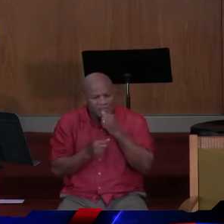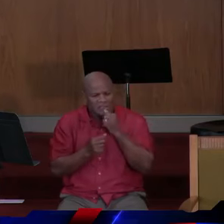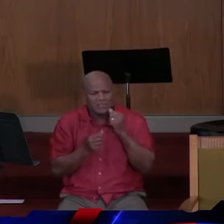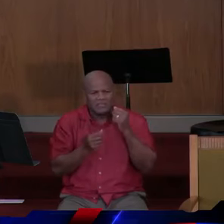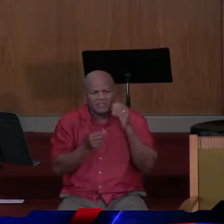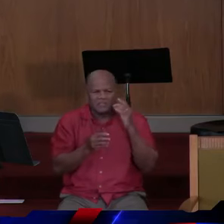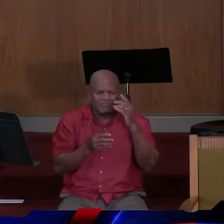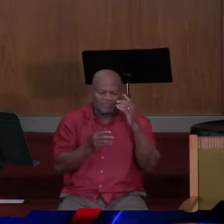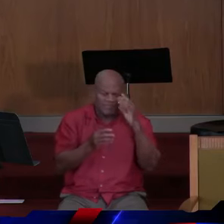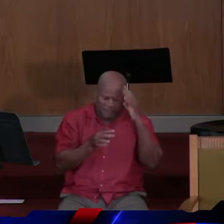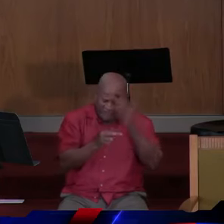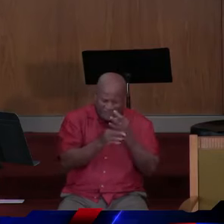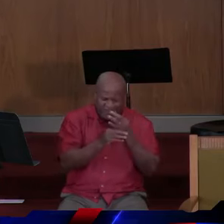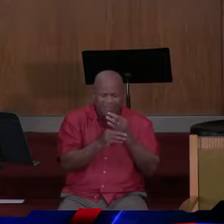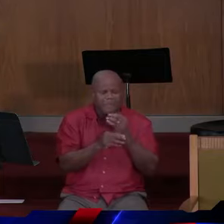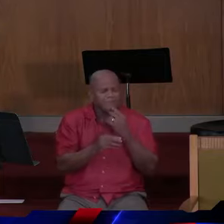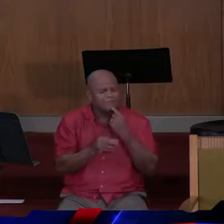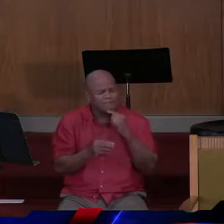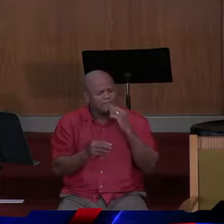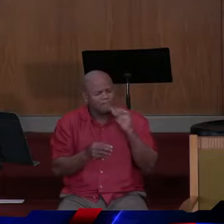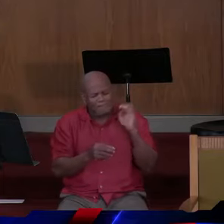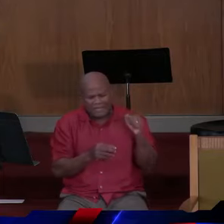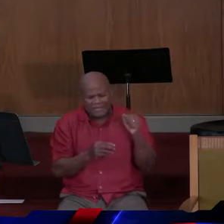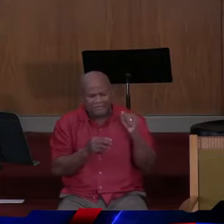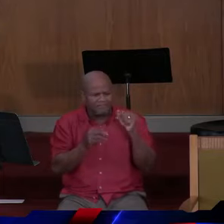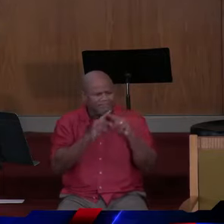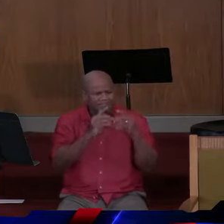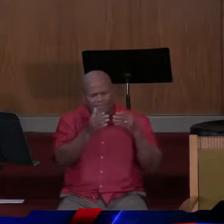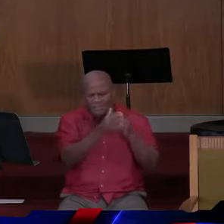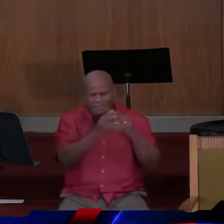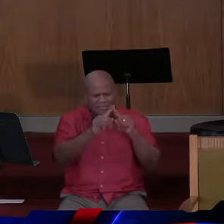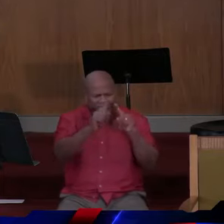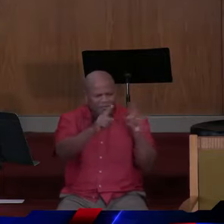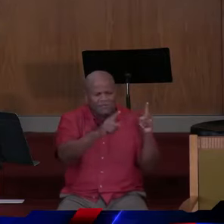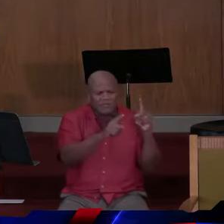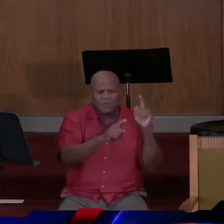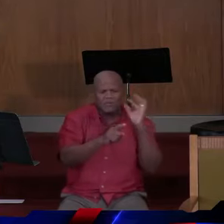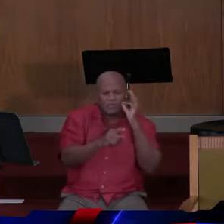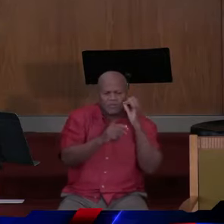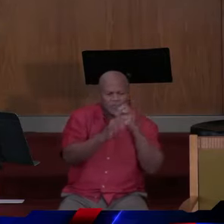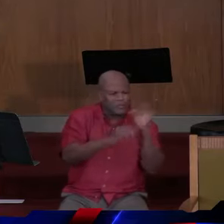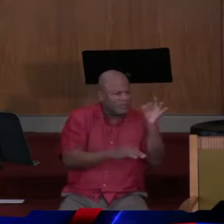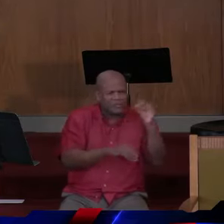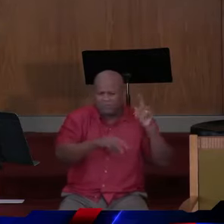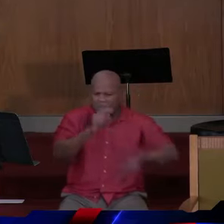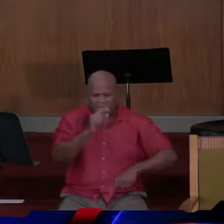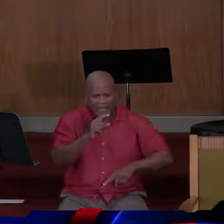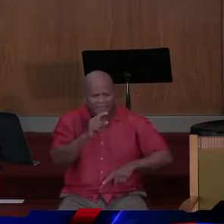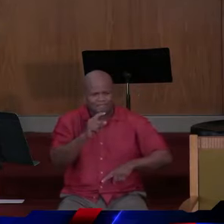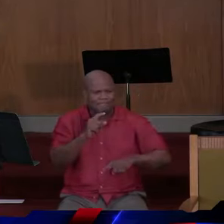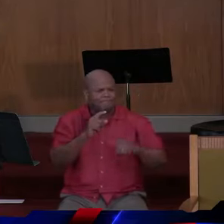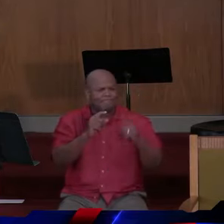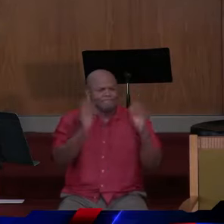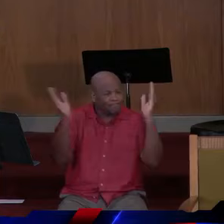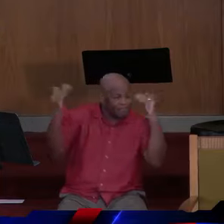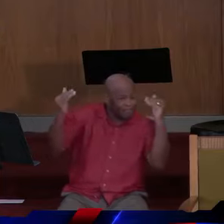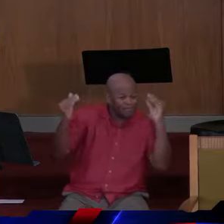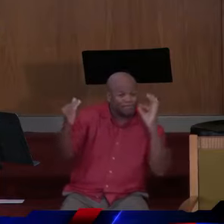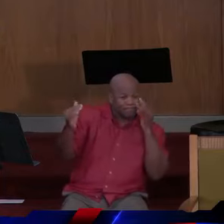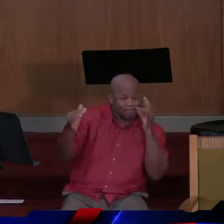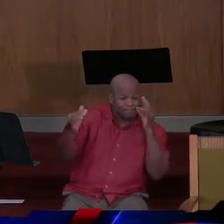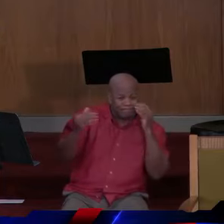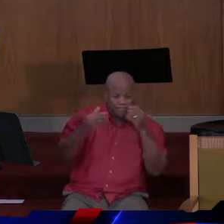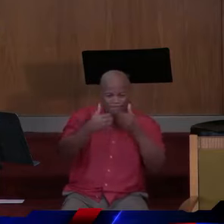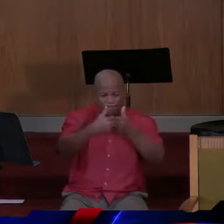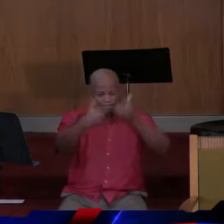goodness, faith, meekness, temperance, and against such there is no law. Meaning you can't religiosity the expectation of fruit